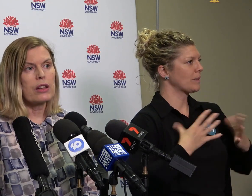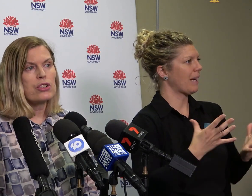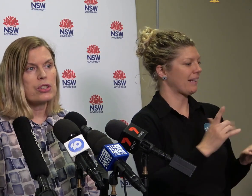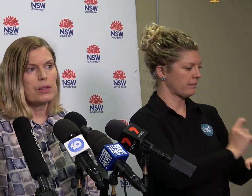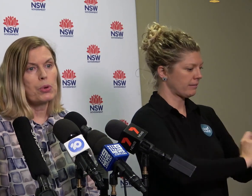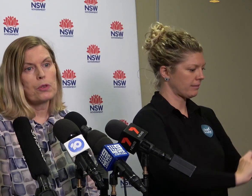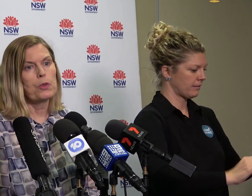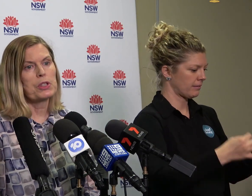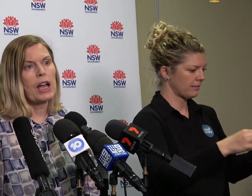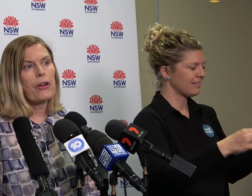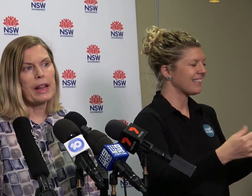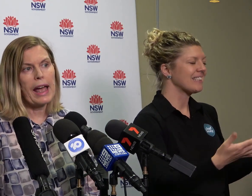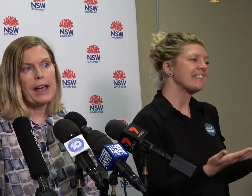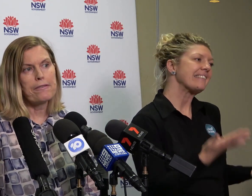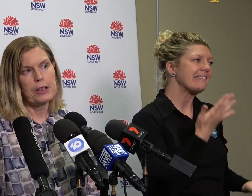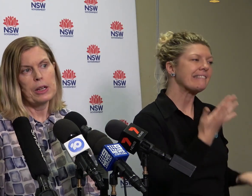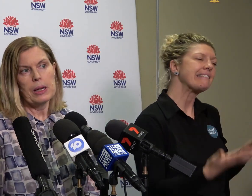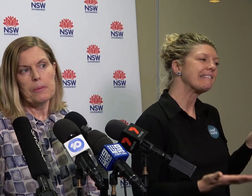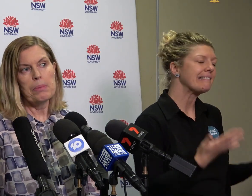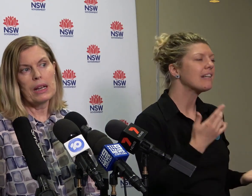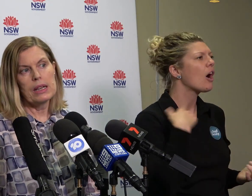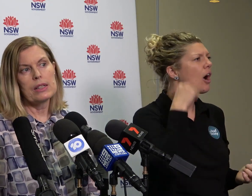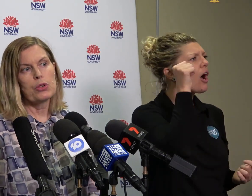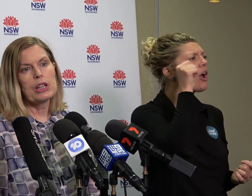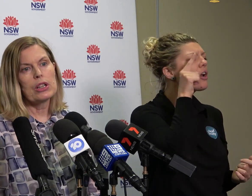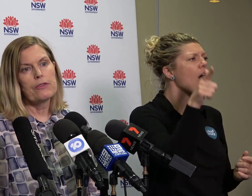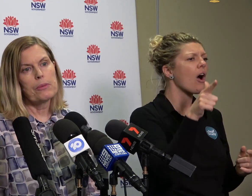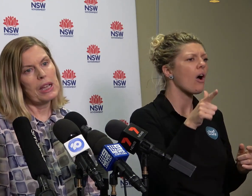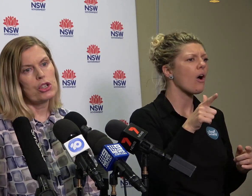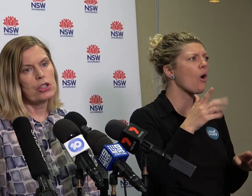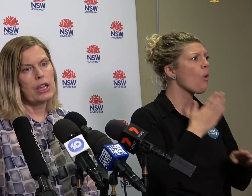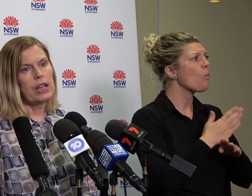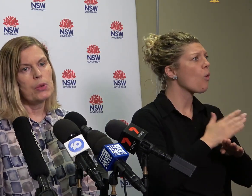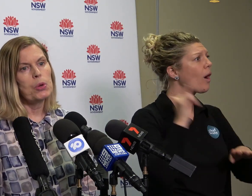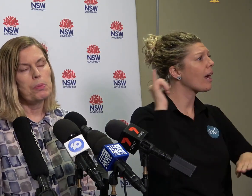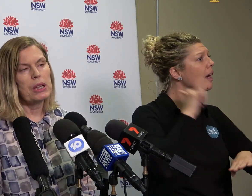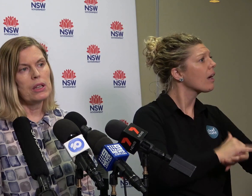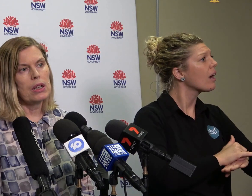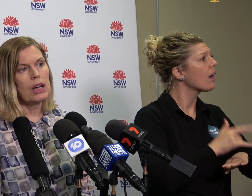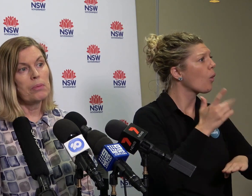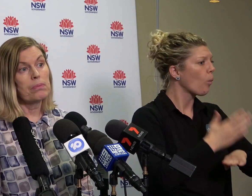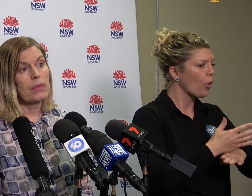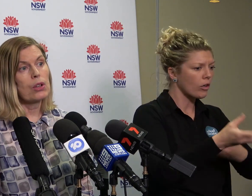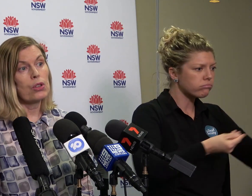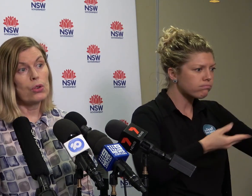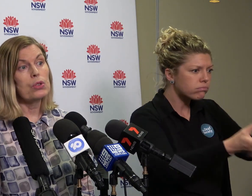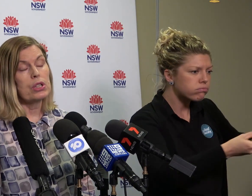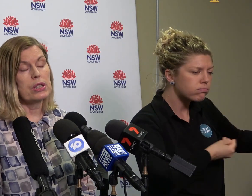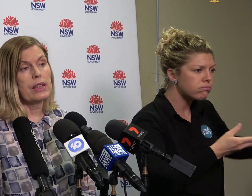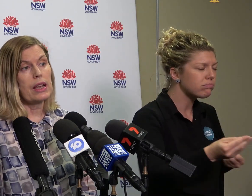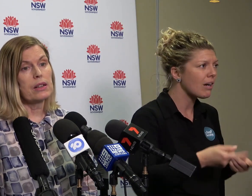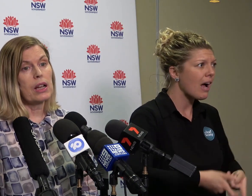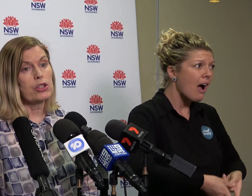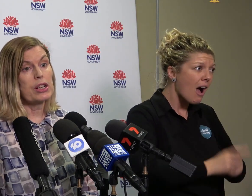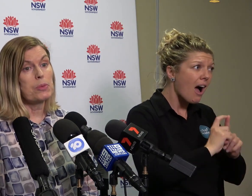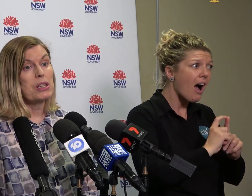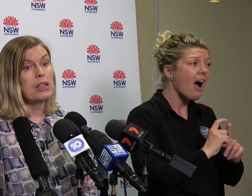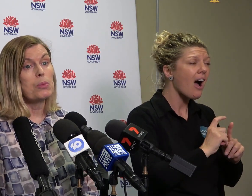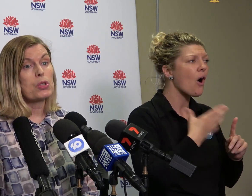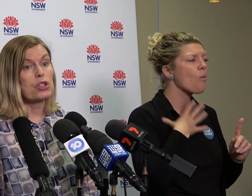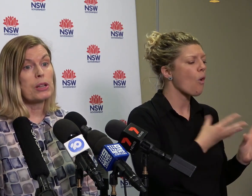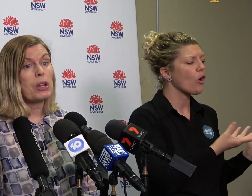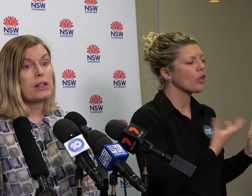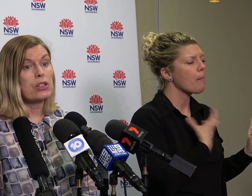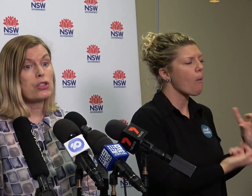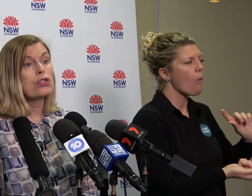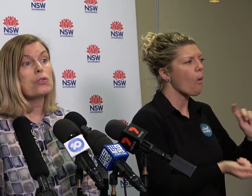acknowledge the challenges that Border Force currently have, but it is critical information, and it would be good to see that transmitted